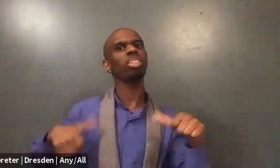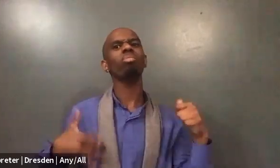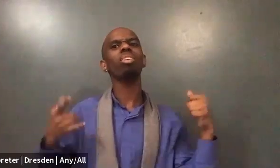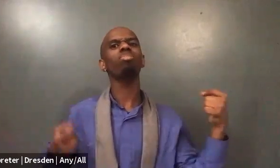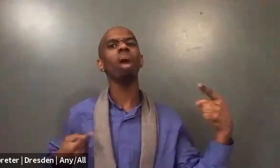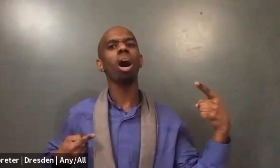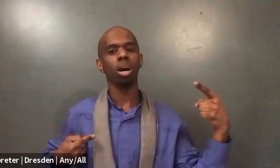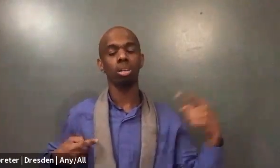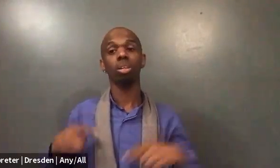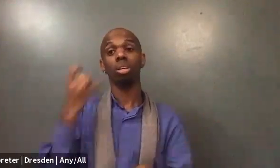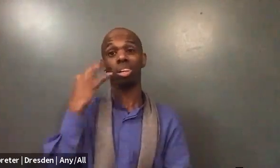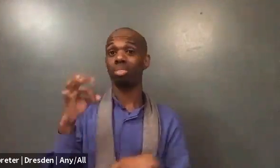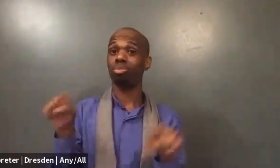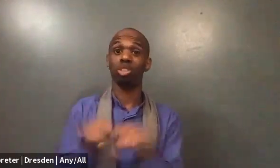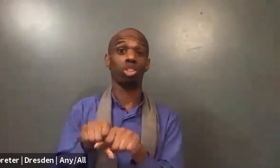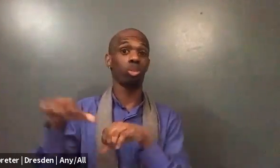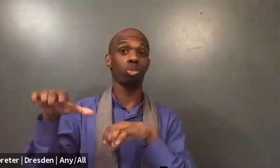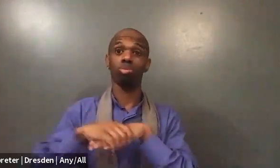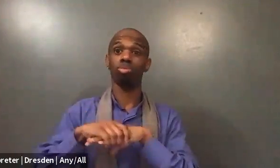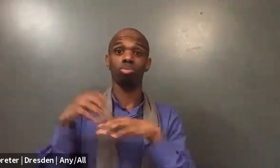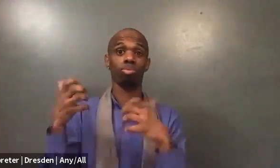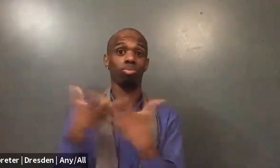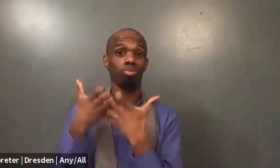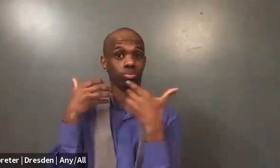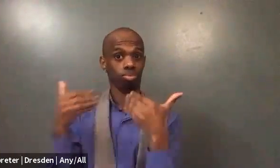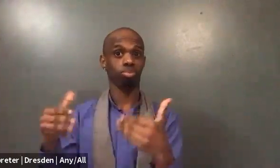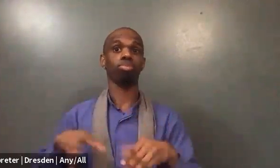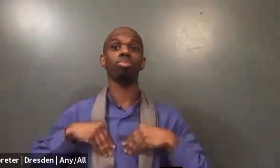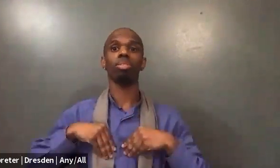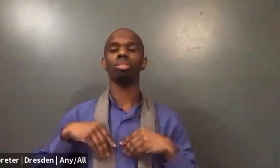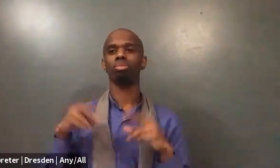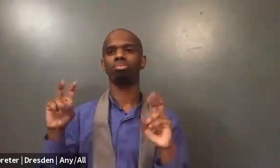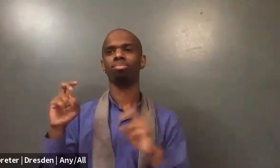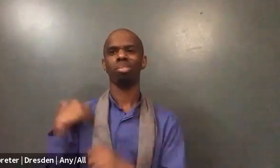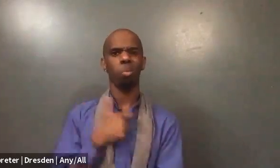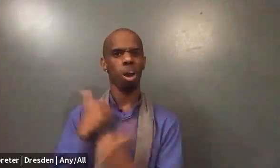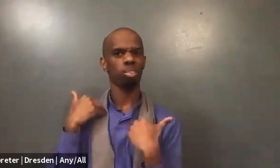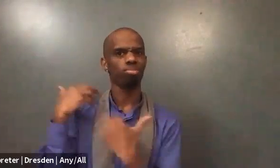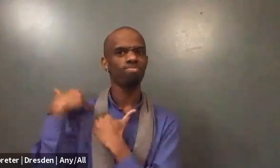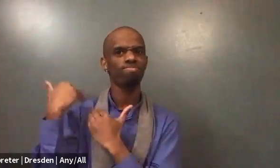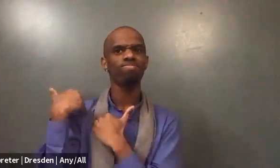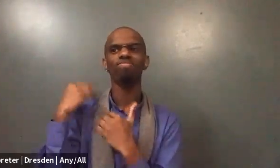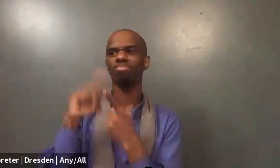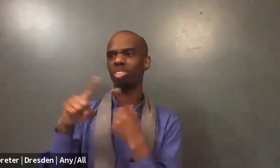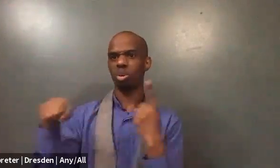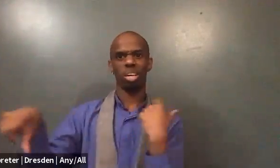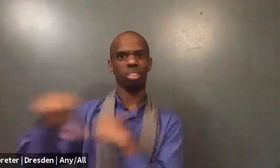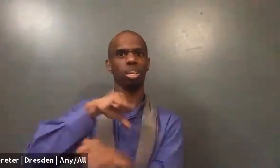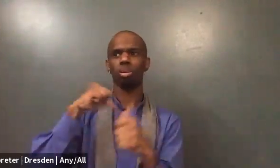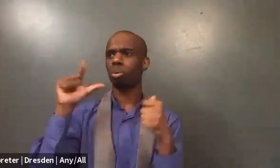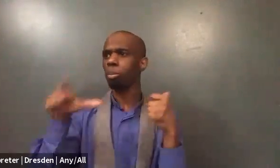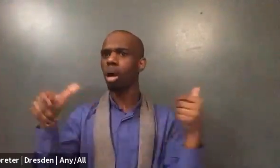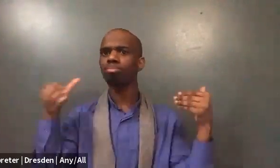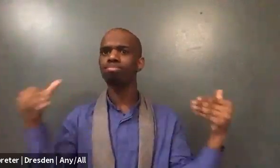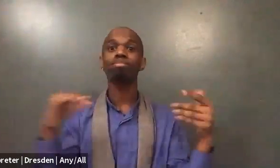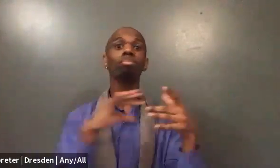when you really love somebody, we have a responsibility as relatives to one another to say it. And the other person